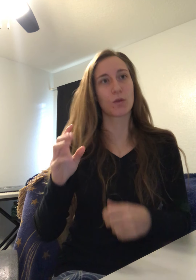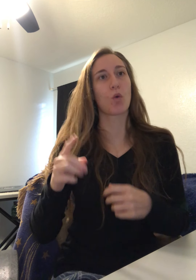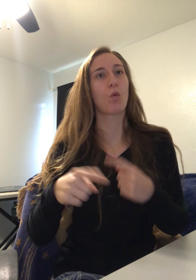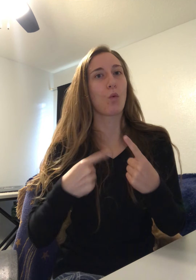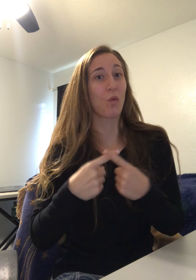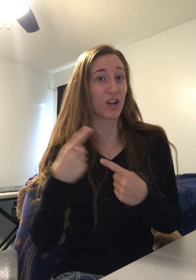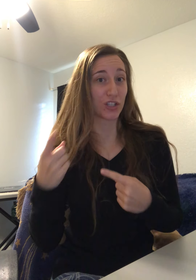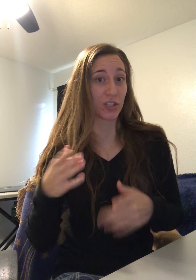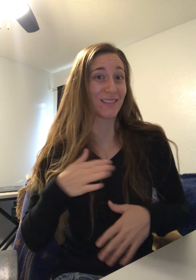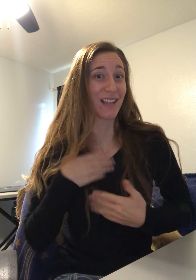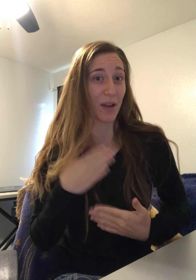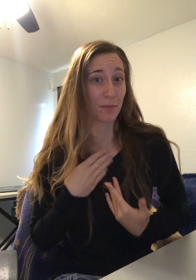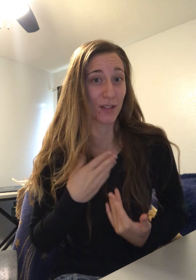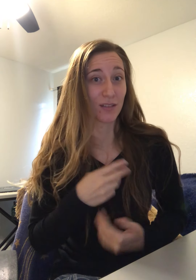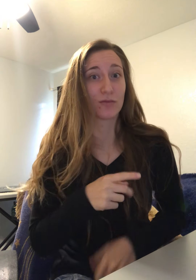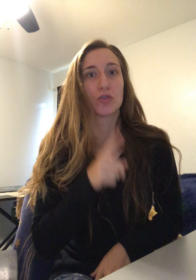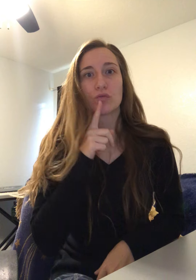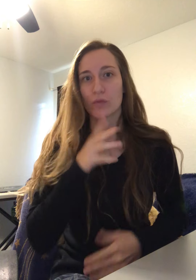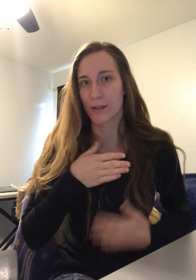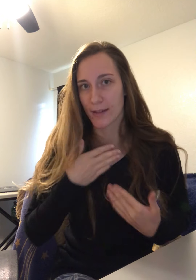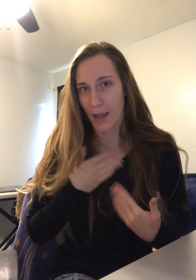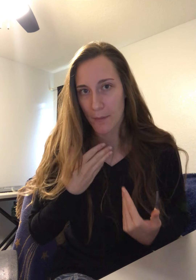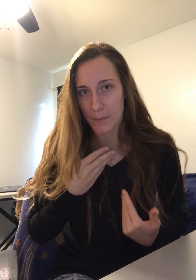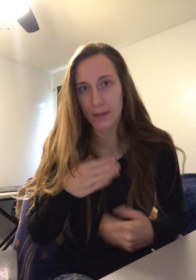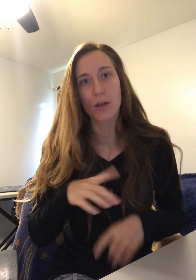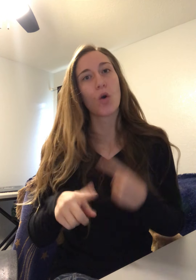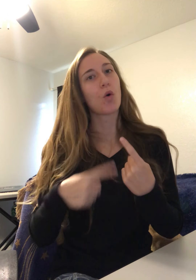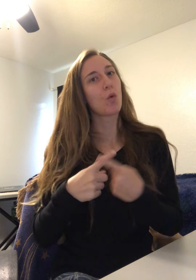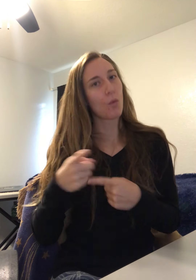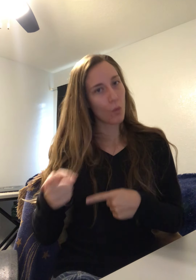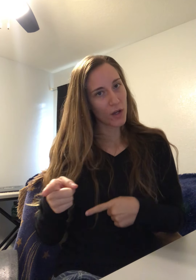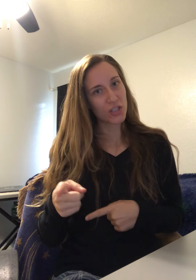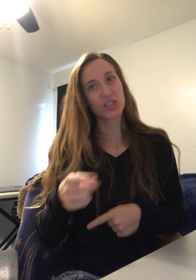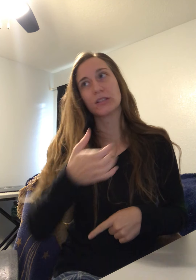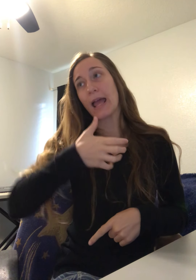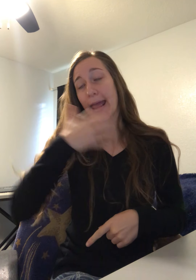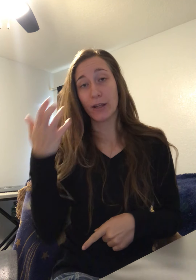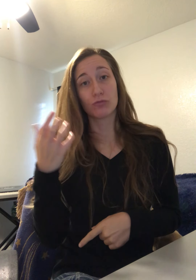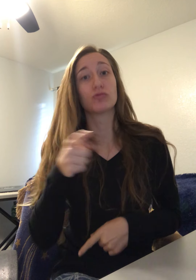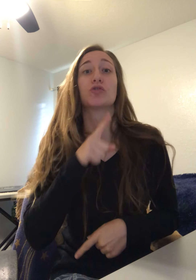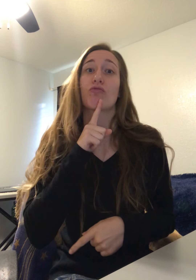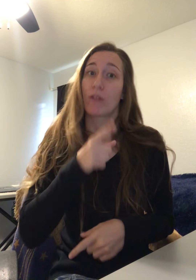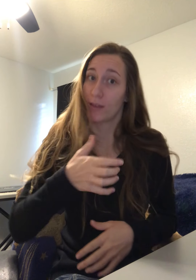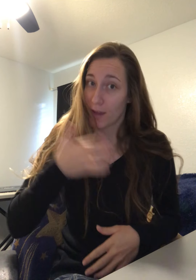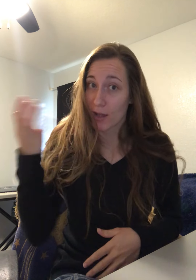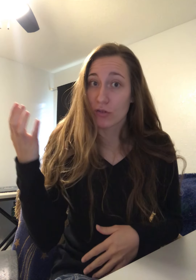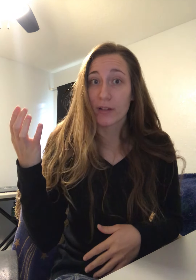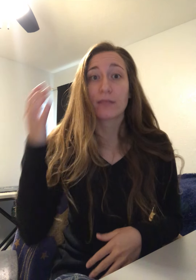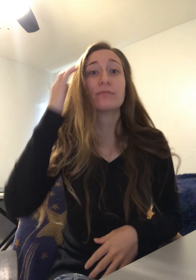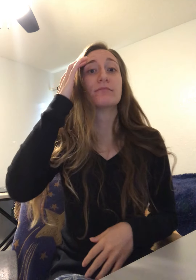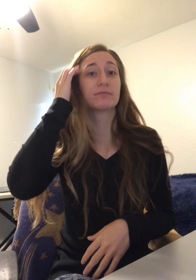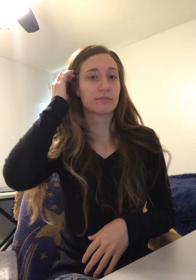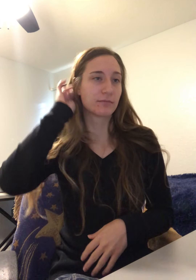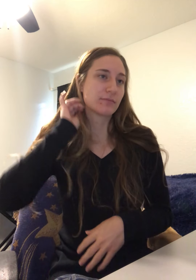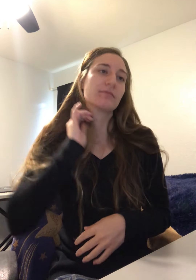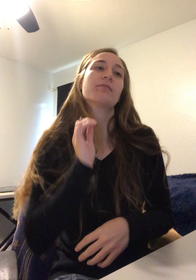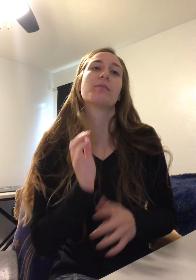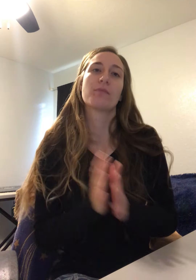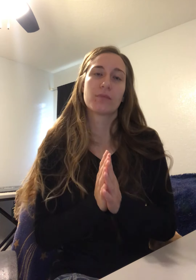she's pissed off. And when she's sad, she's genuinely sad. And so I think just seeing that level of